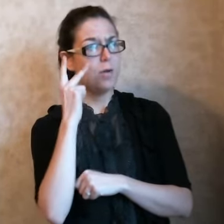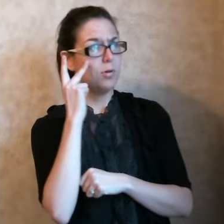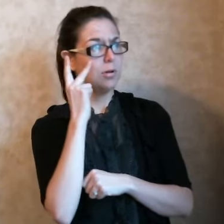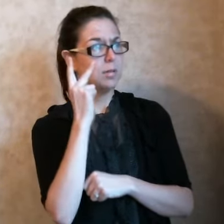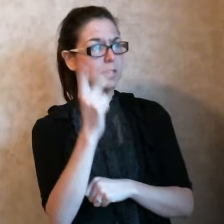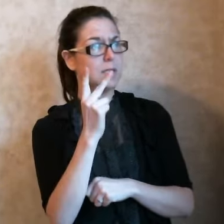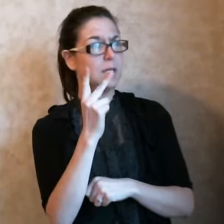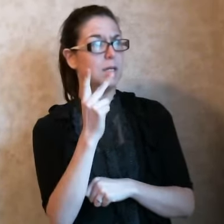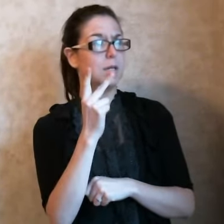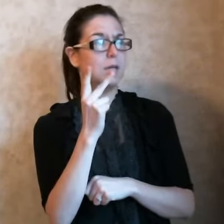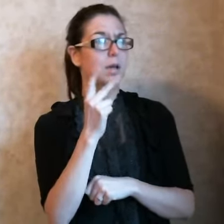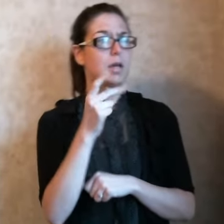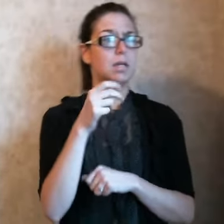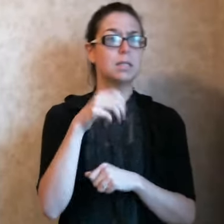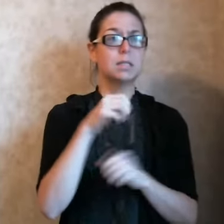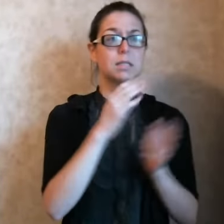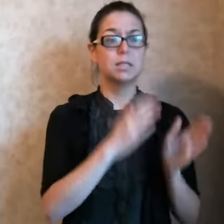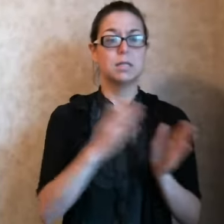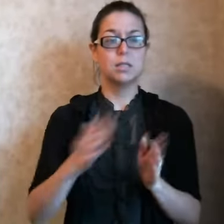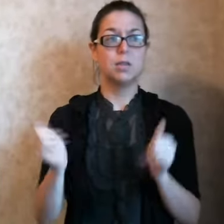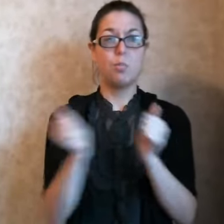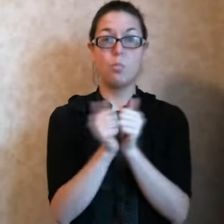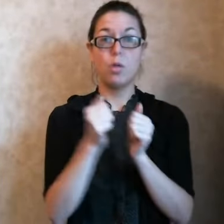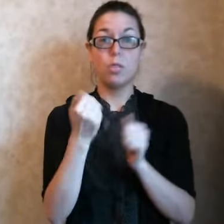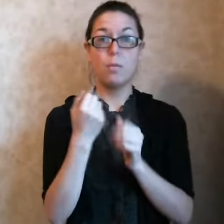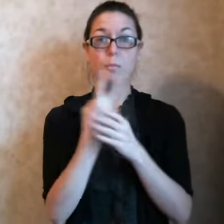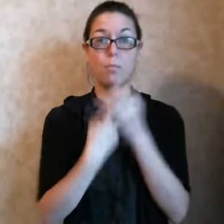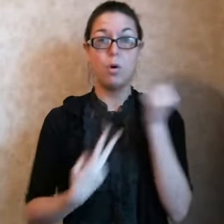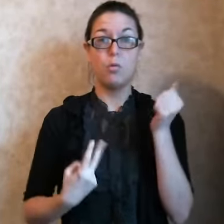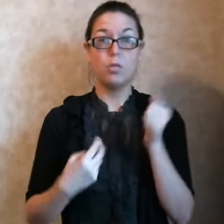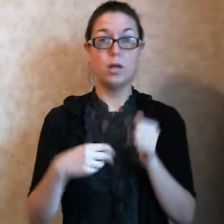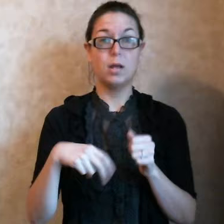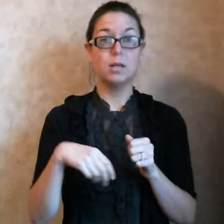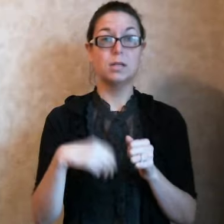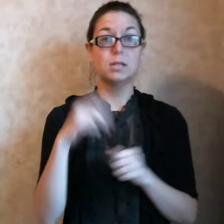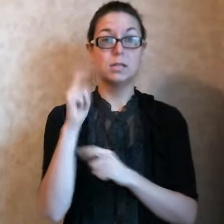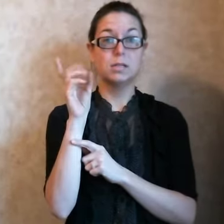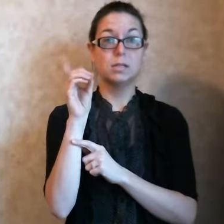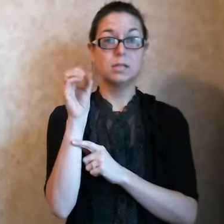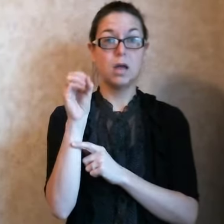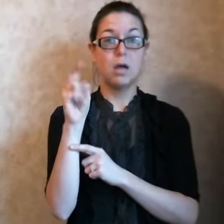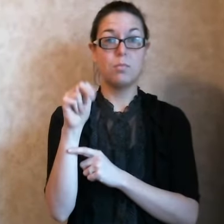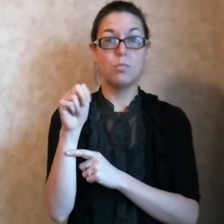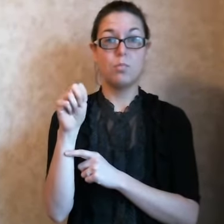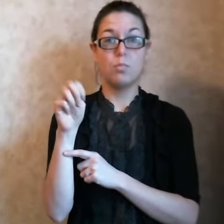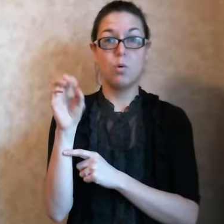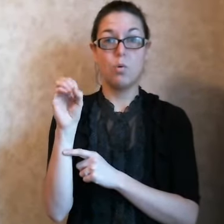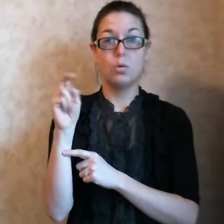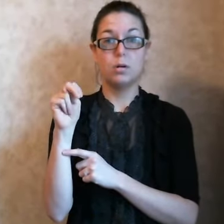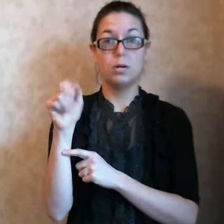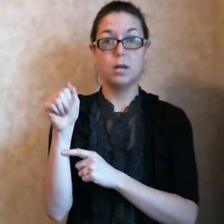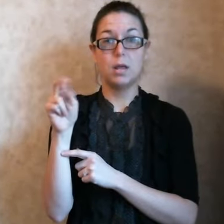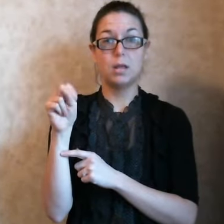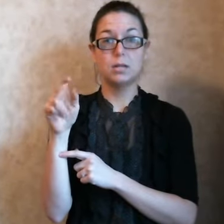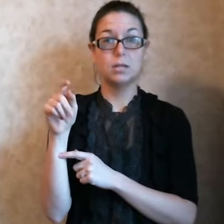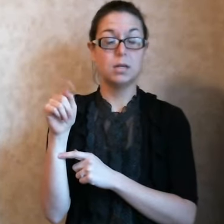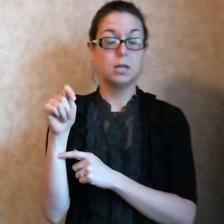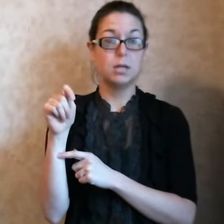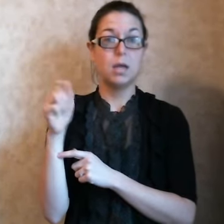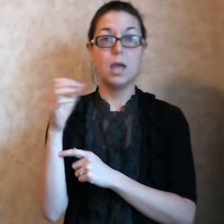can do with both your non-dom and your dominant hand, and that's really interesting because sometimes I find it hard